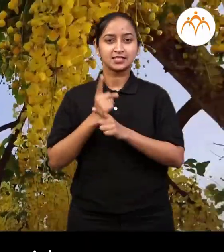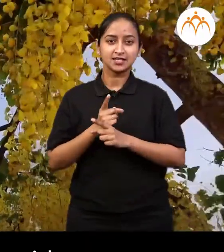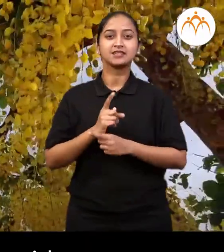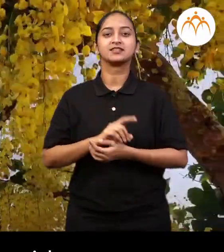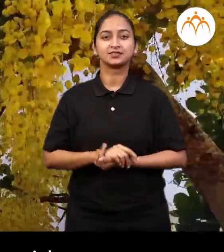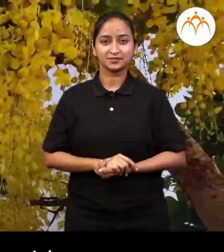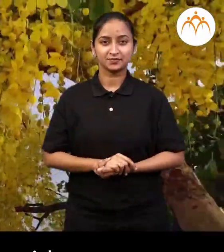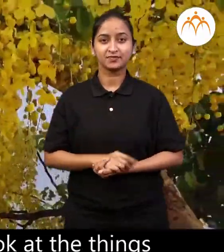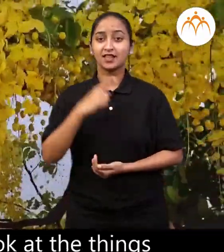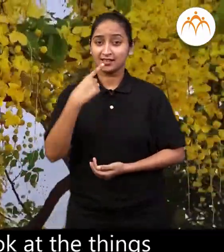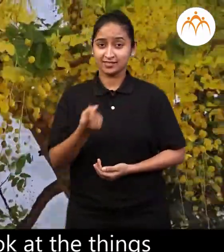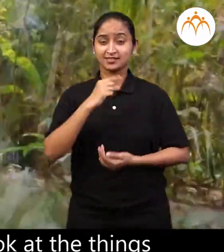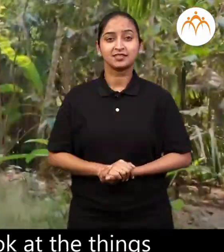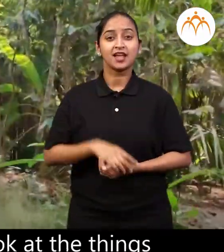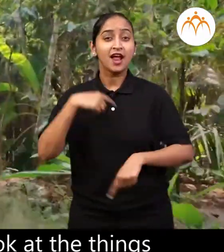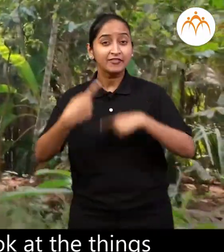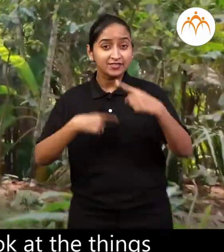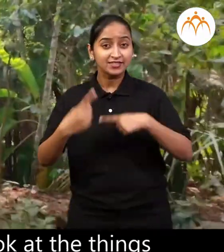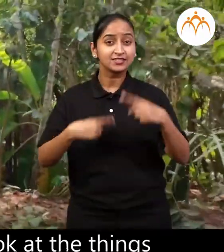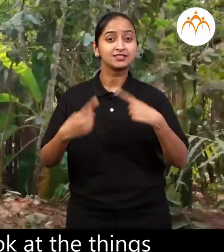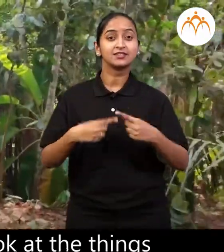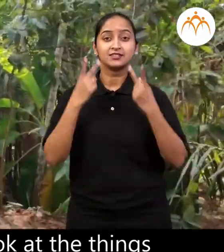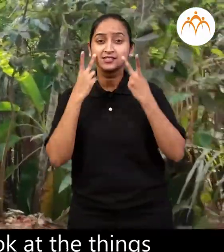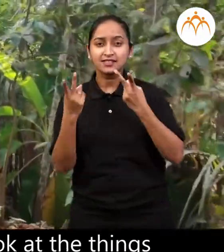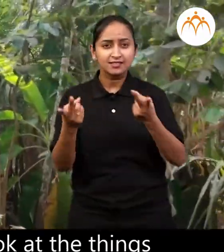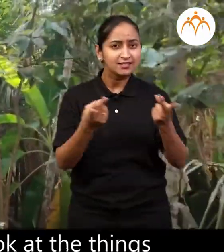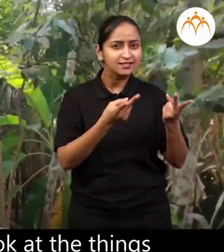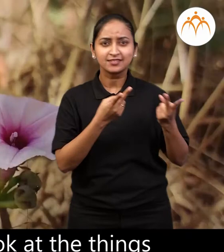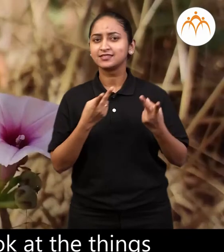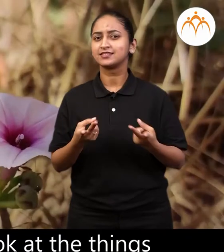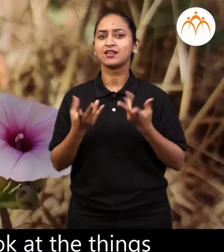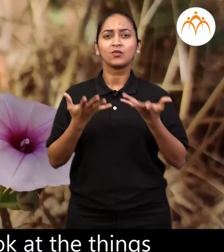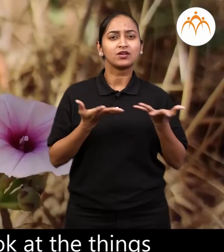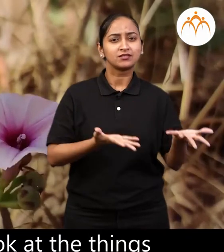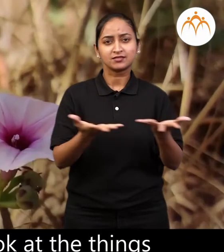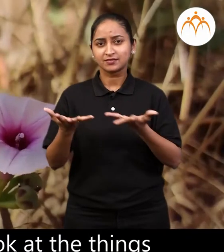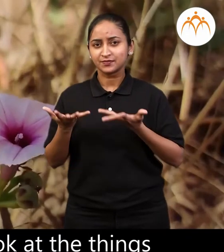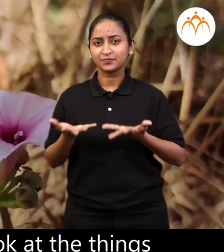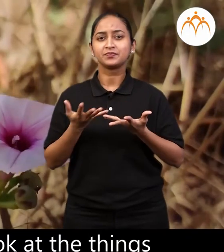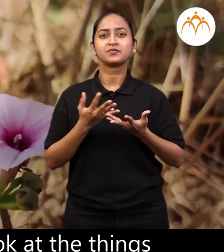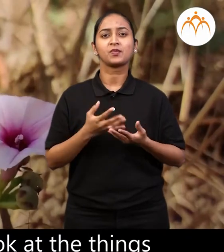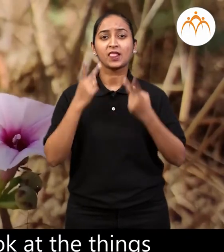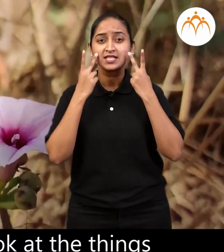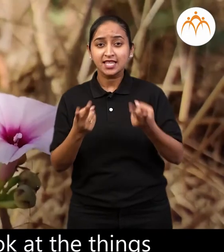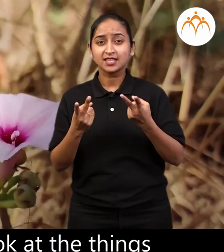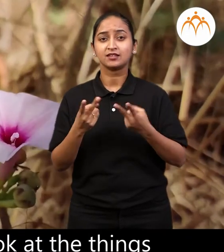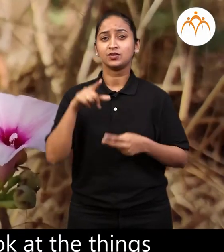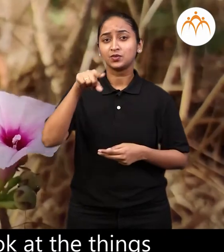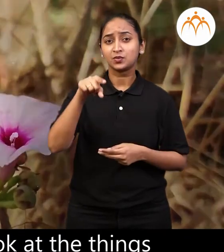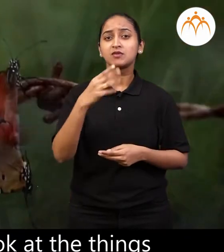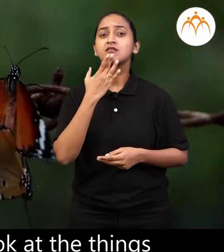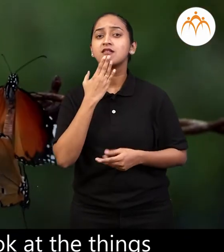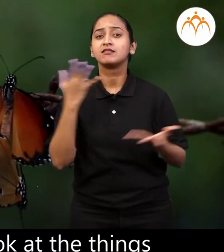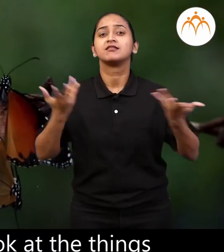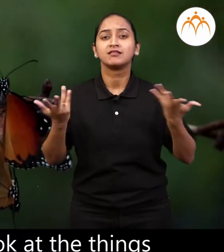The teacher said, now everyone has to look at the things around us and